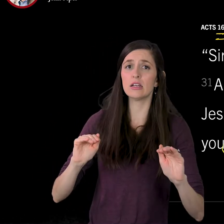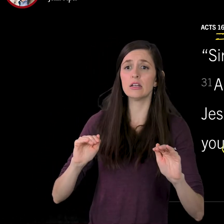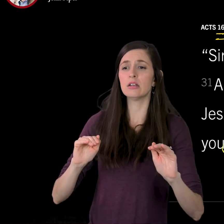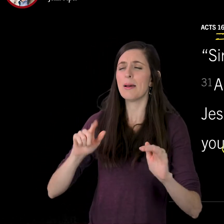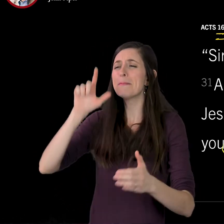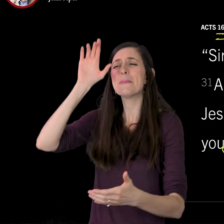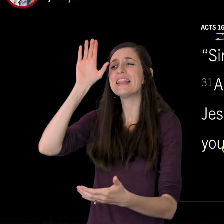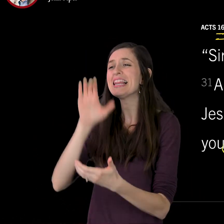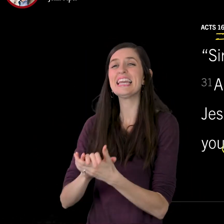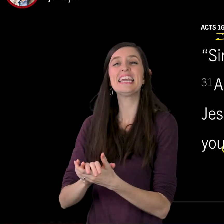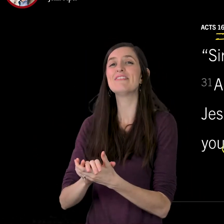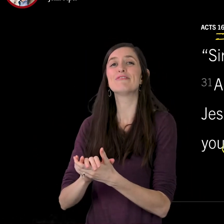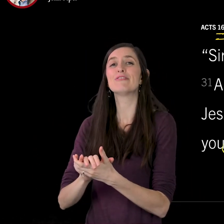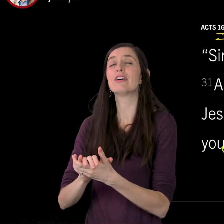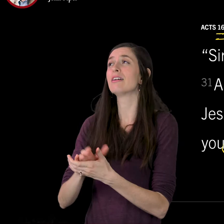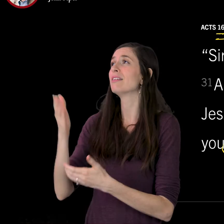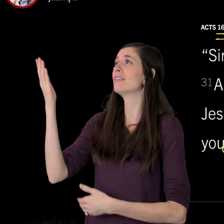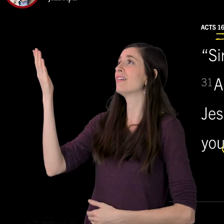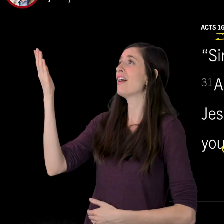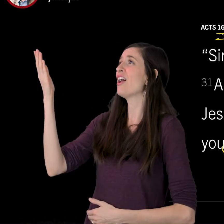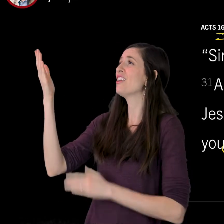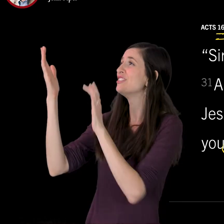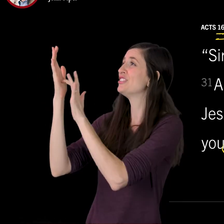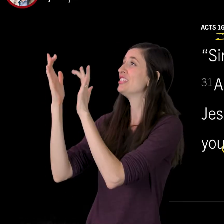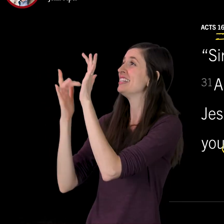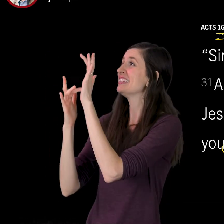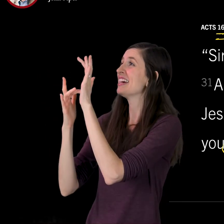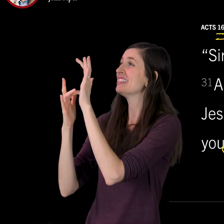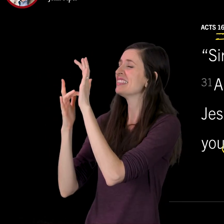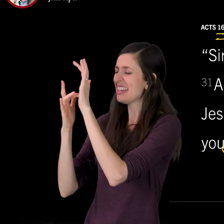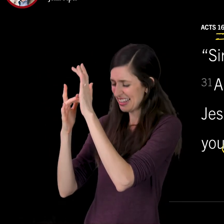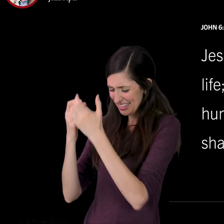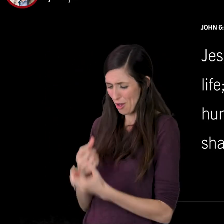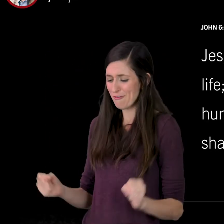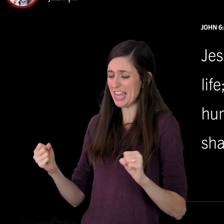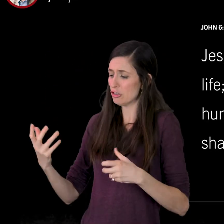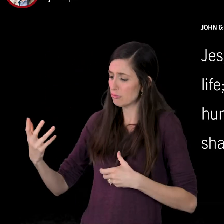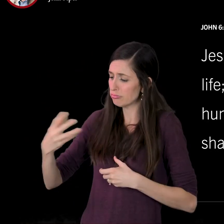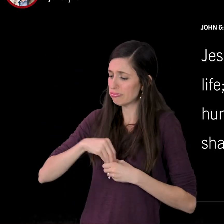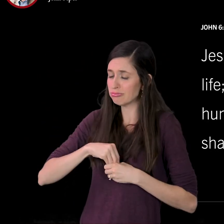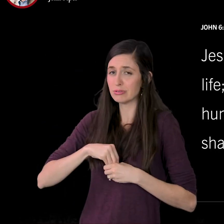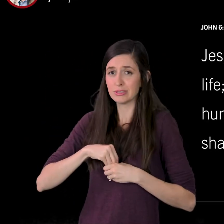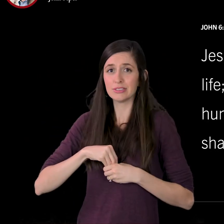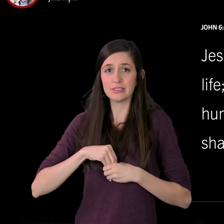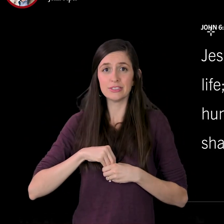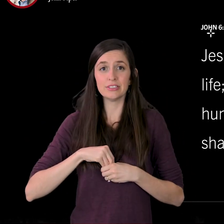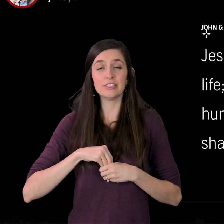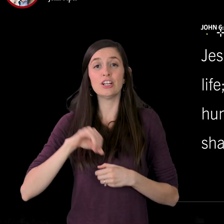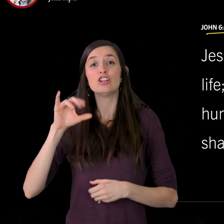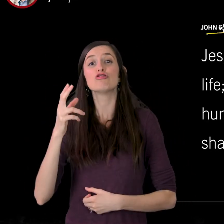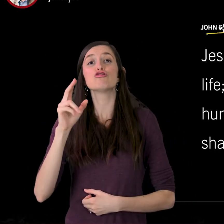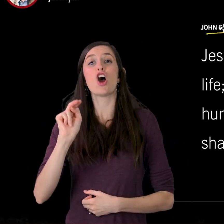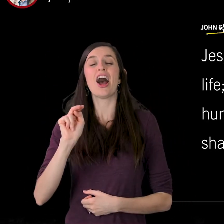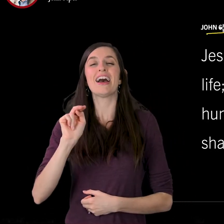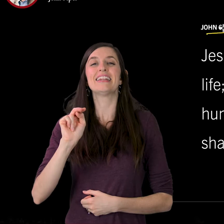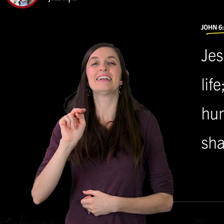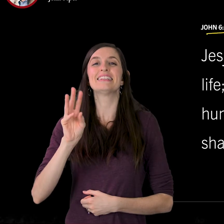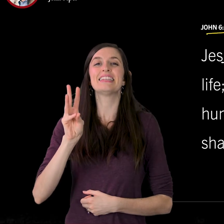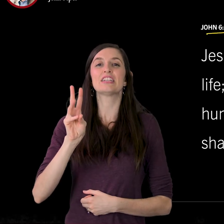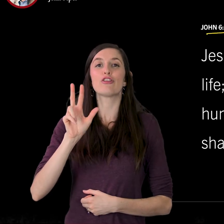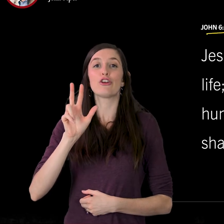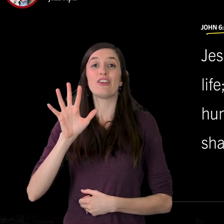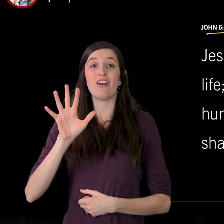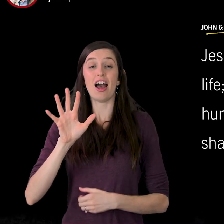when you believe on the Lord Jesus here's the way Jesus says it in John 6 35